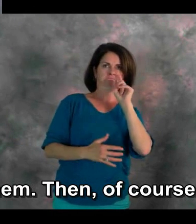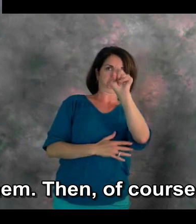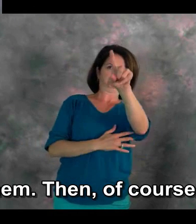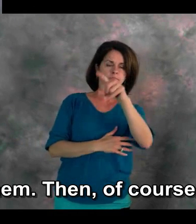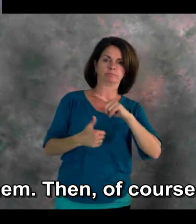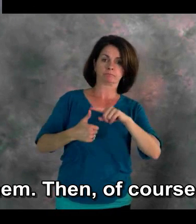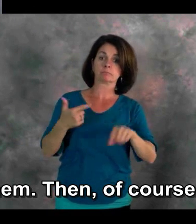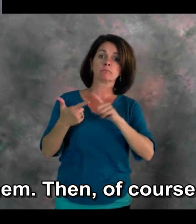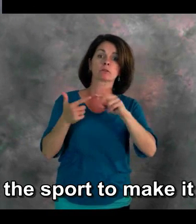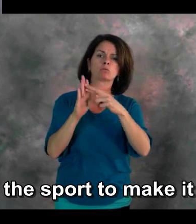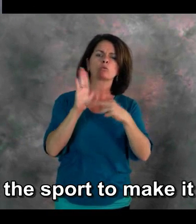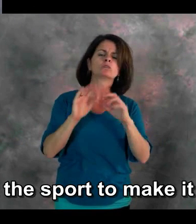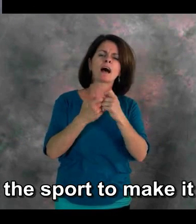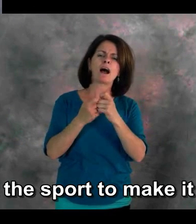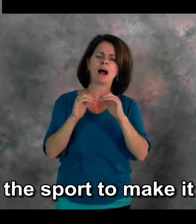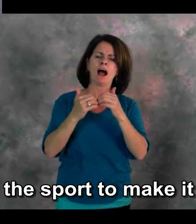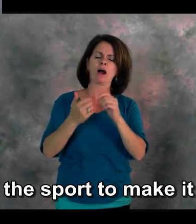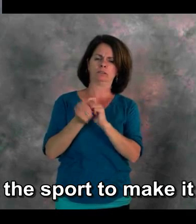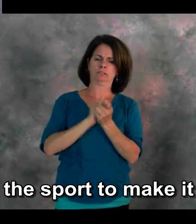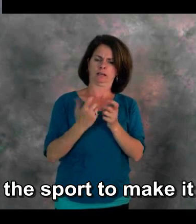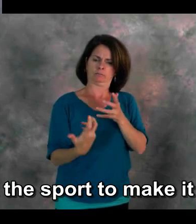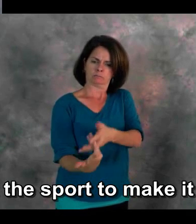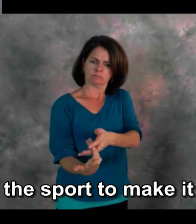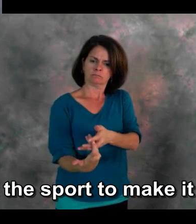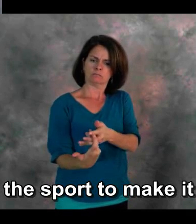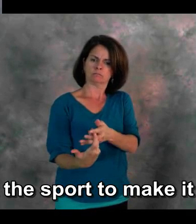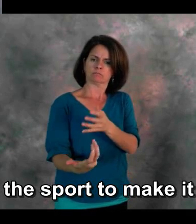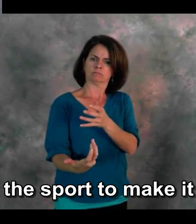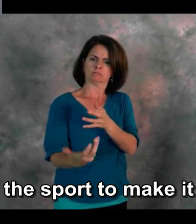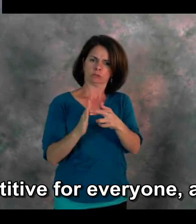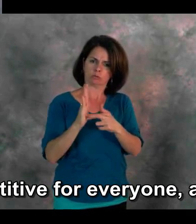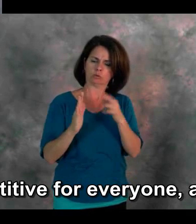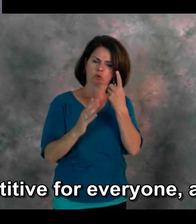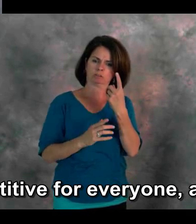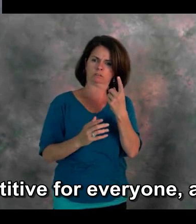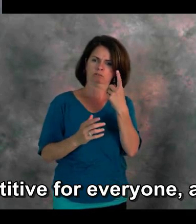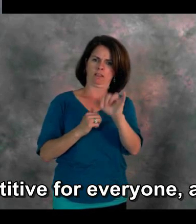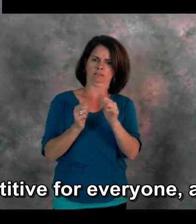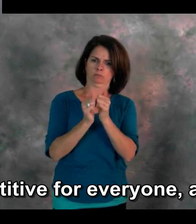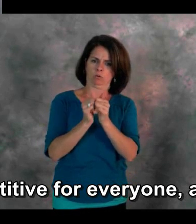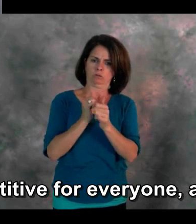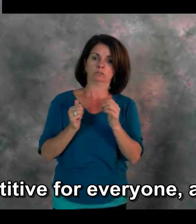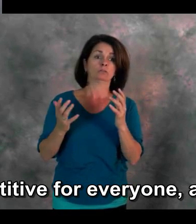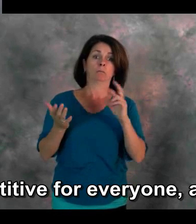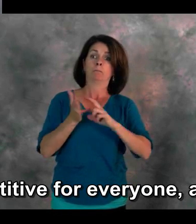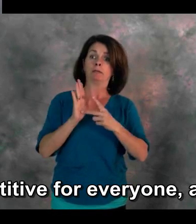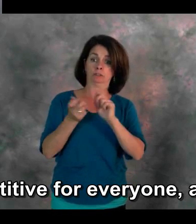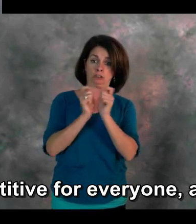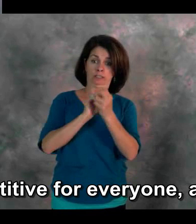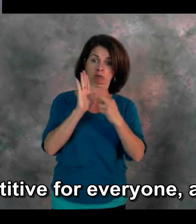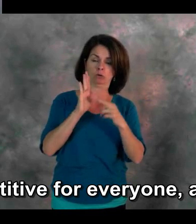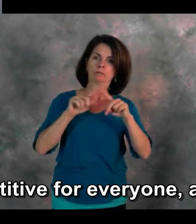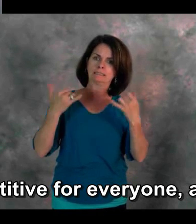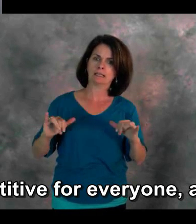them. Then, of course, the rules. How can you adapt the sport to make it fun for everyone, make it competitive for everyone,